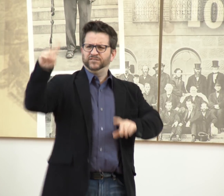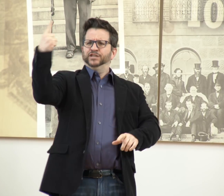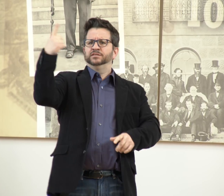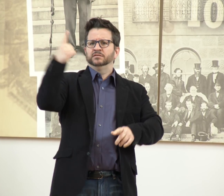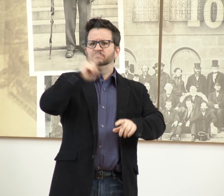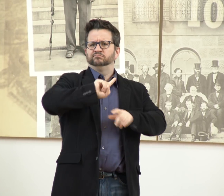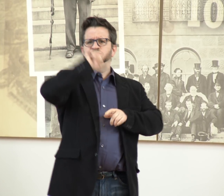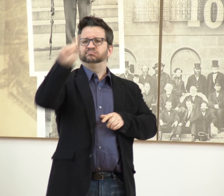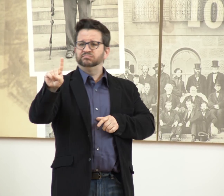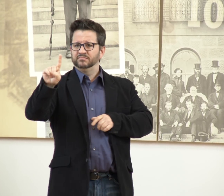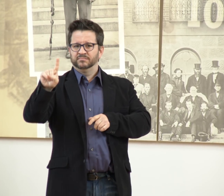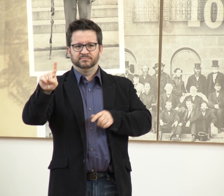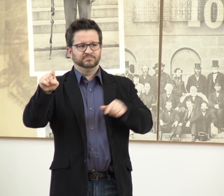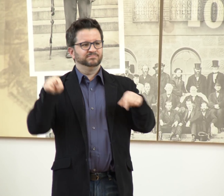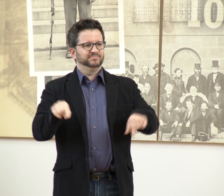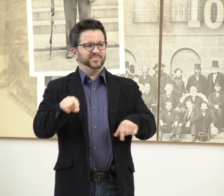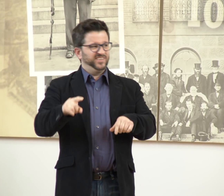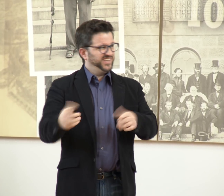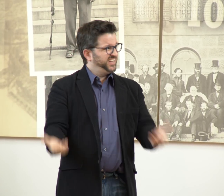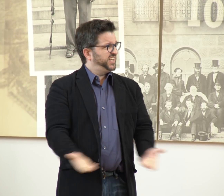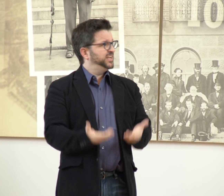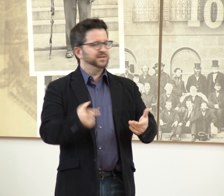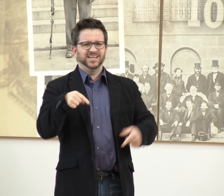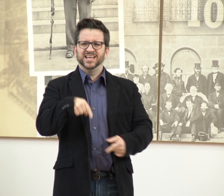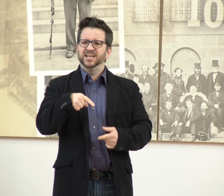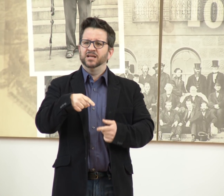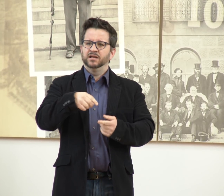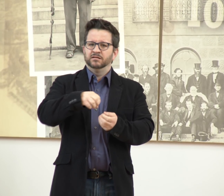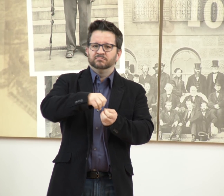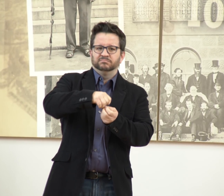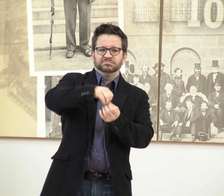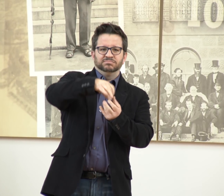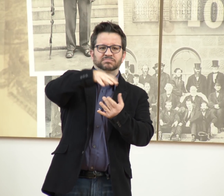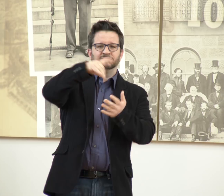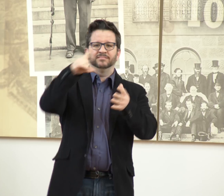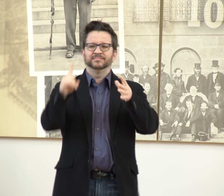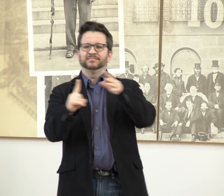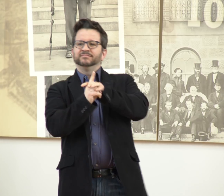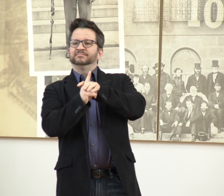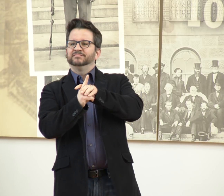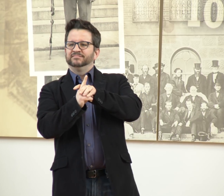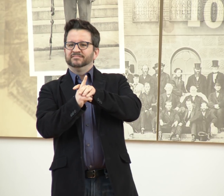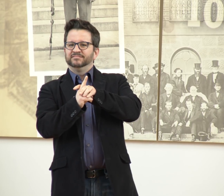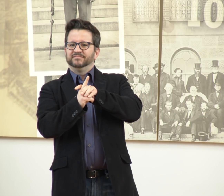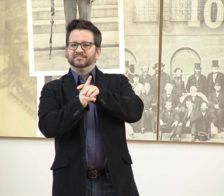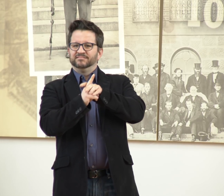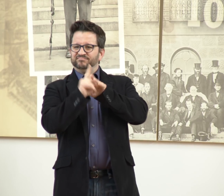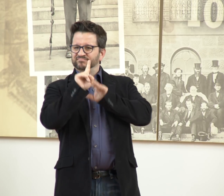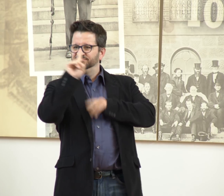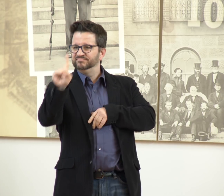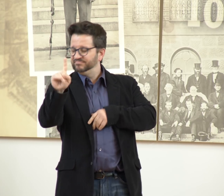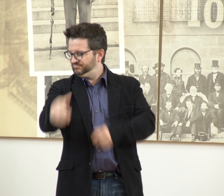or the originator of the hashtag Deaf Talent. He also came to